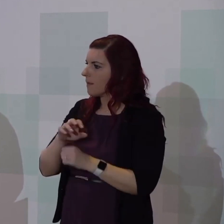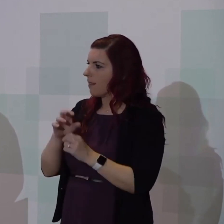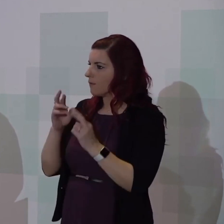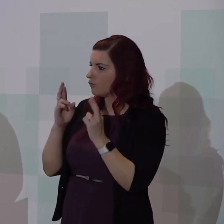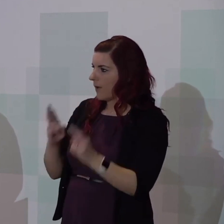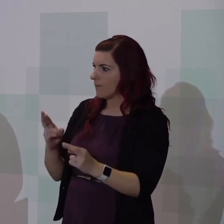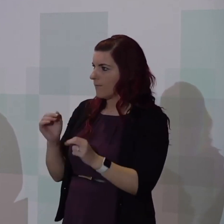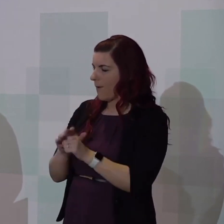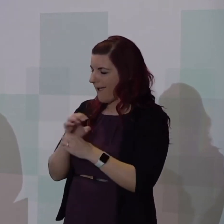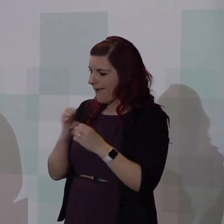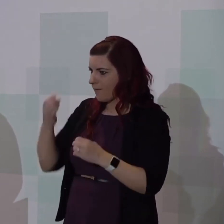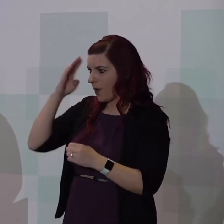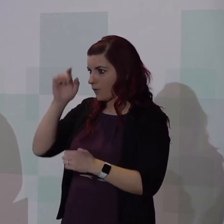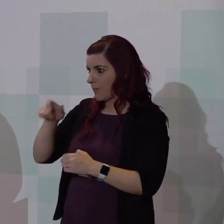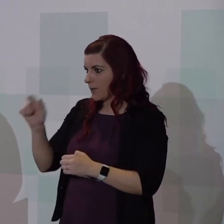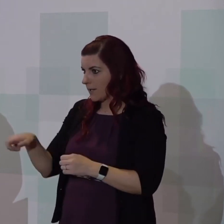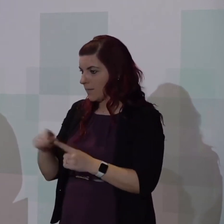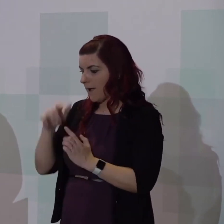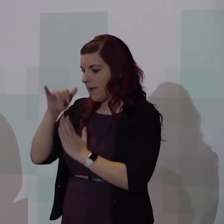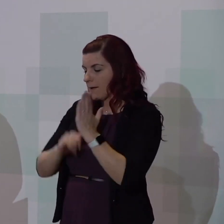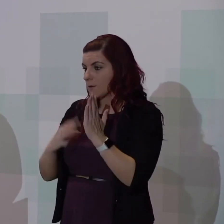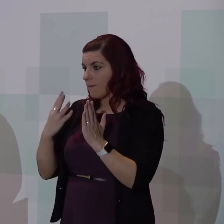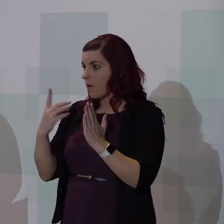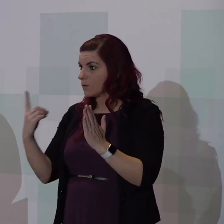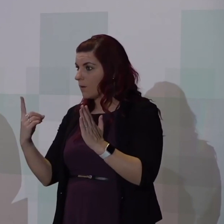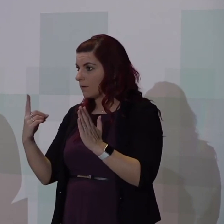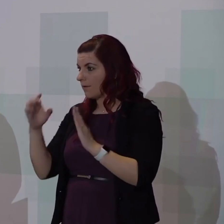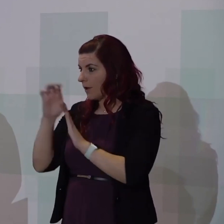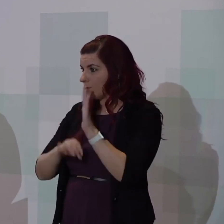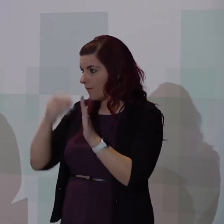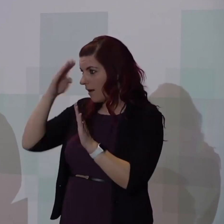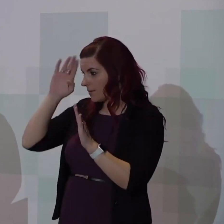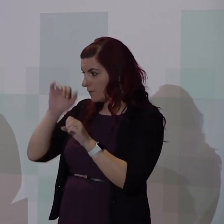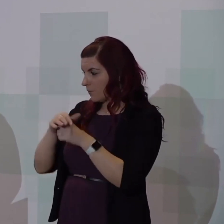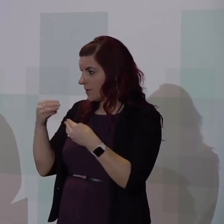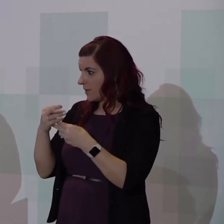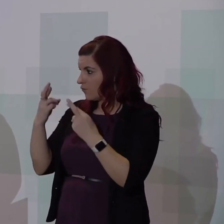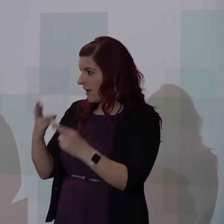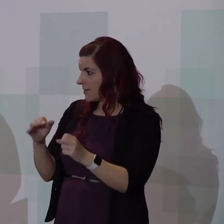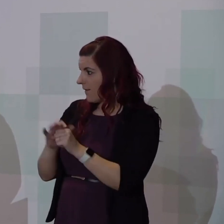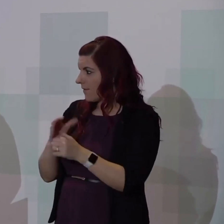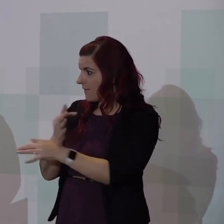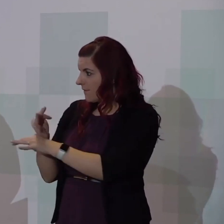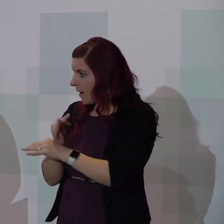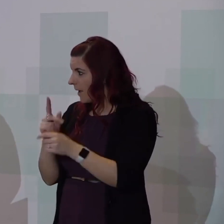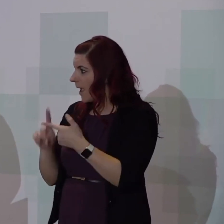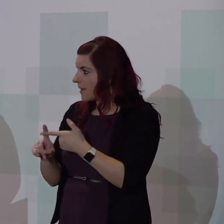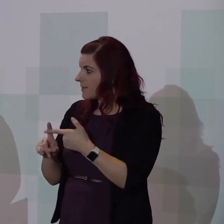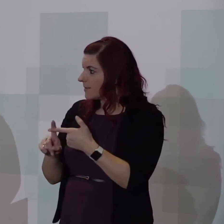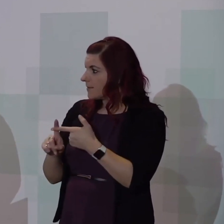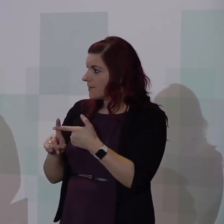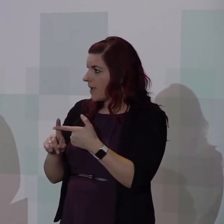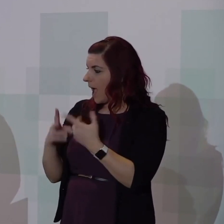Irish citizen. Article 41 of the Constitution of Ireland protects the rights of the family and contains several